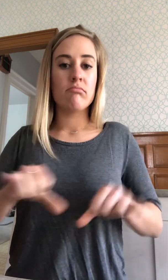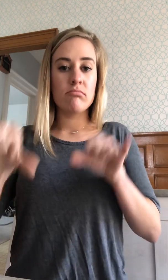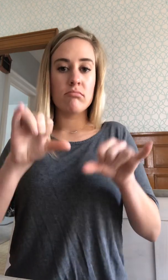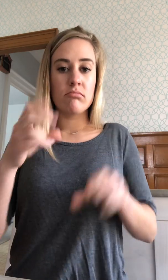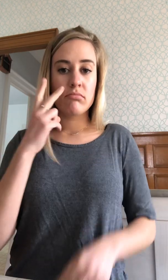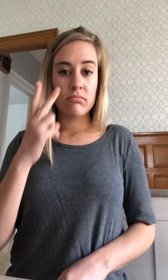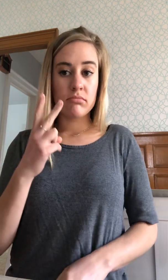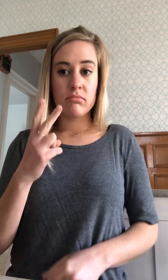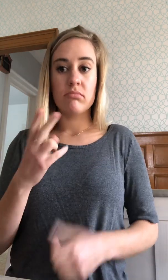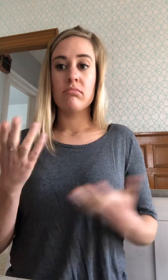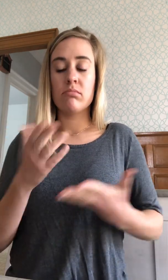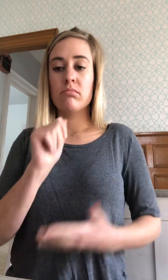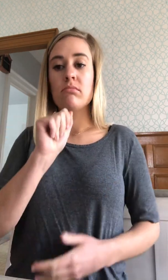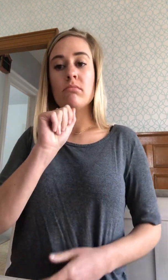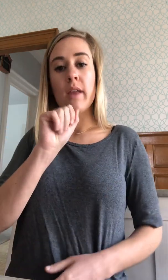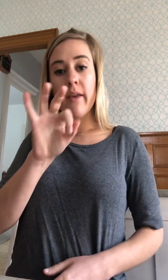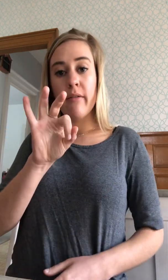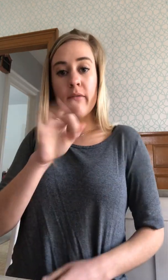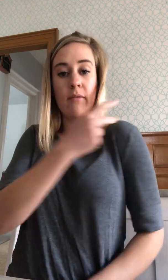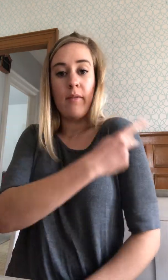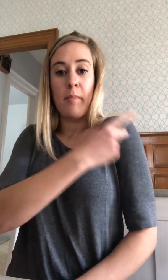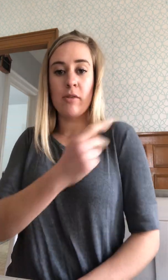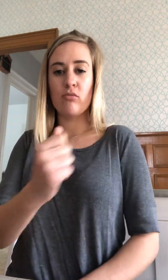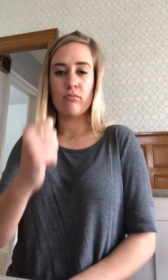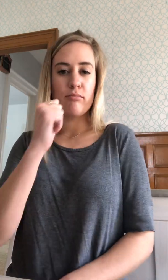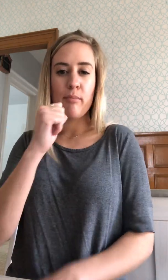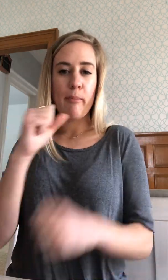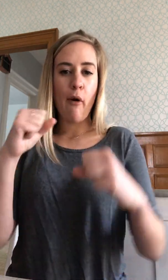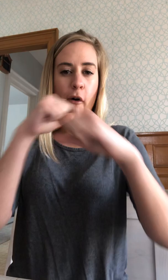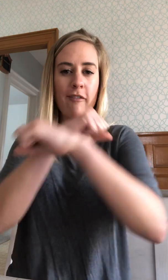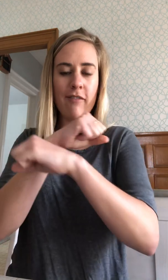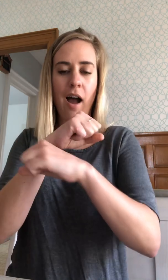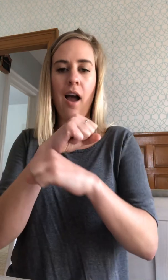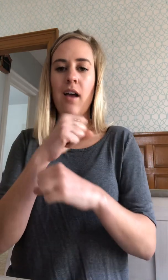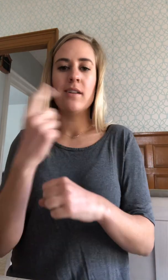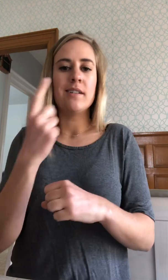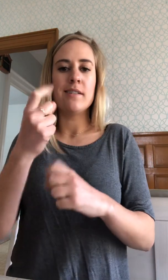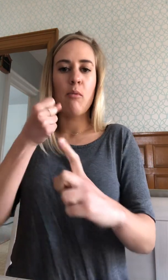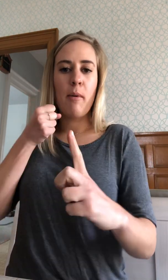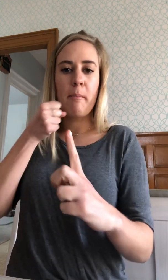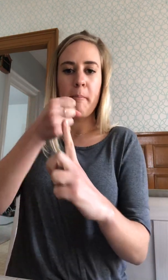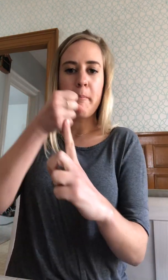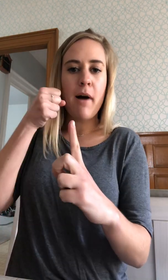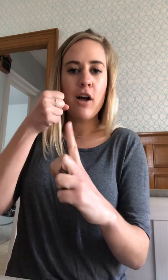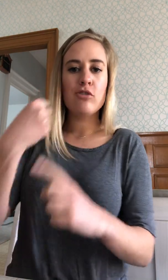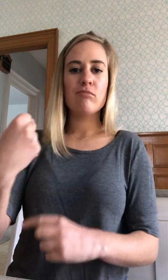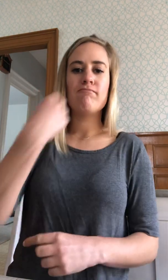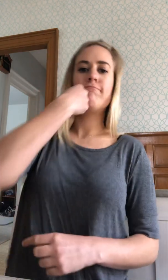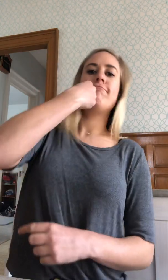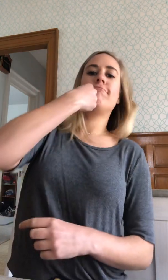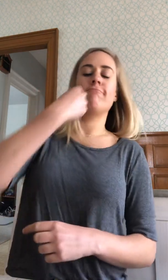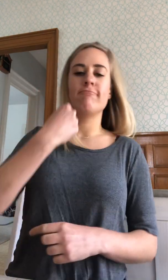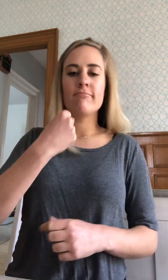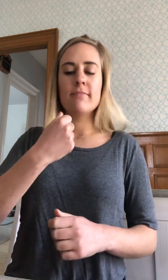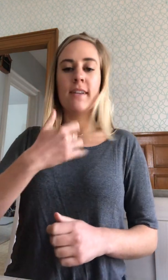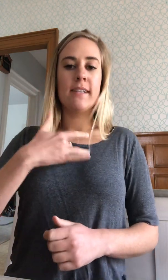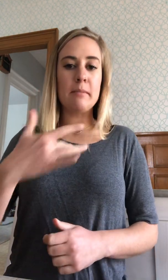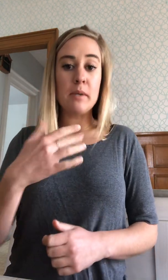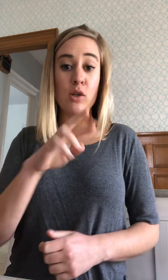a patient gets in a bar fight, gets punched in the jaw, most people are right-handed. If they're facing each other, the patient will have